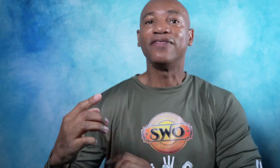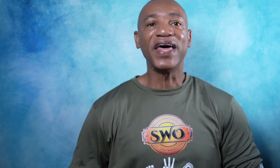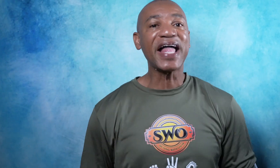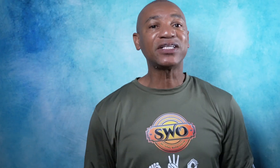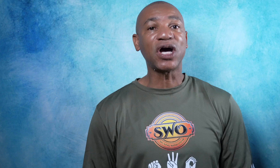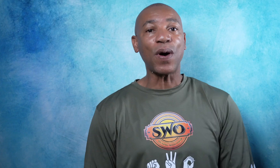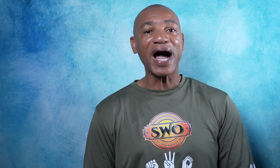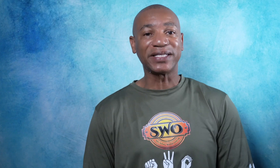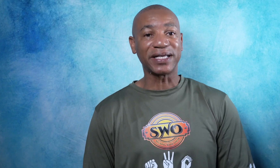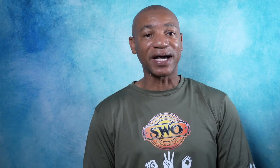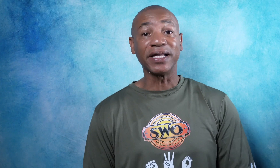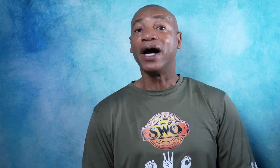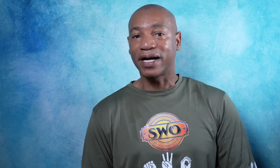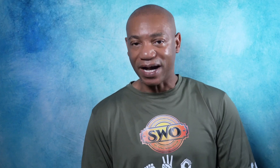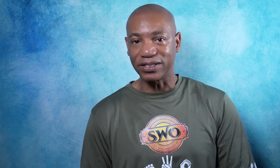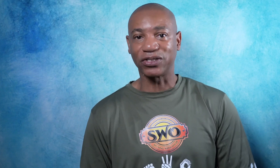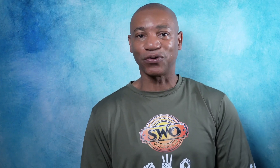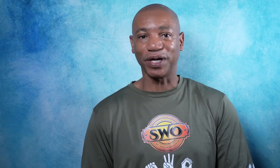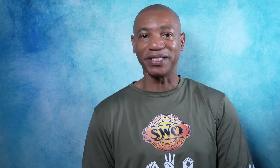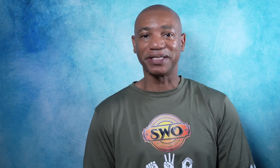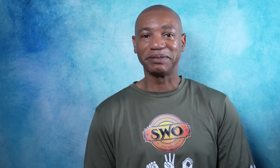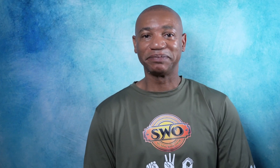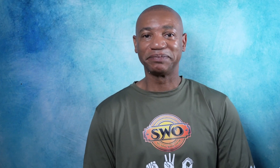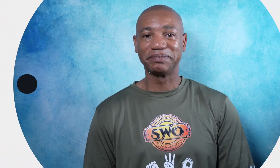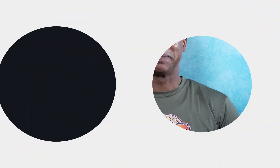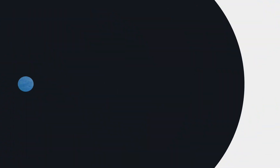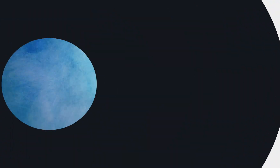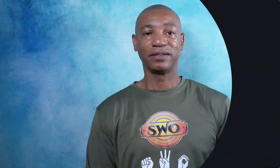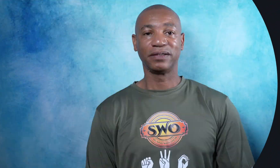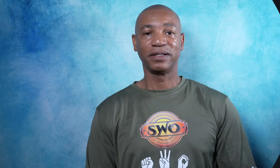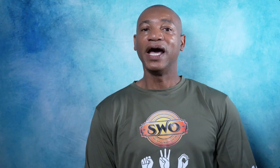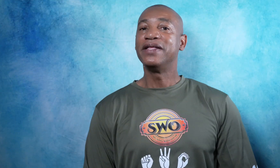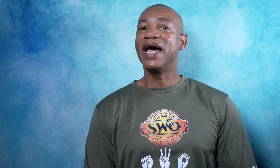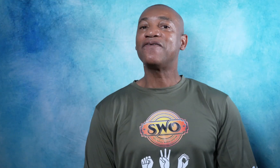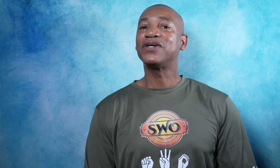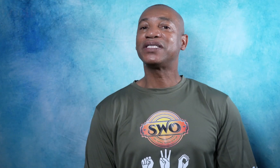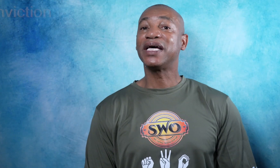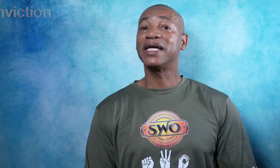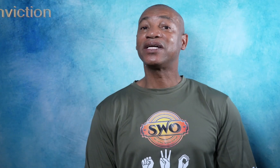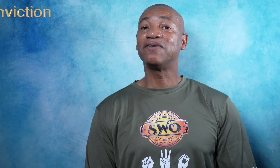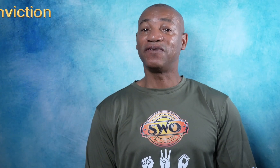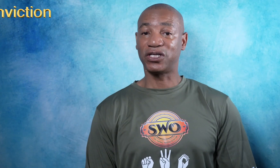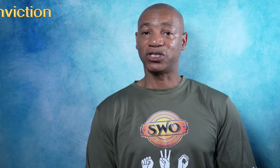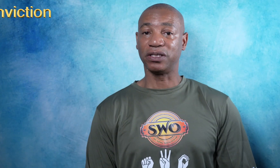That is how I sign consecrate. Now for the sign conviction.